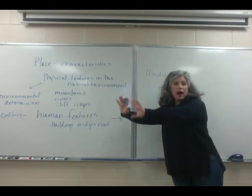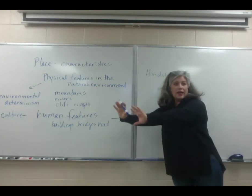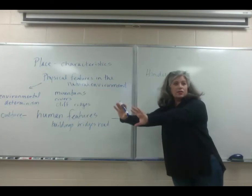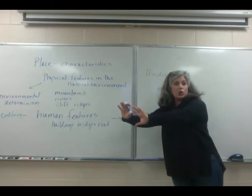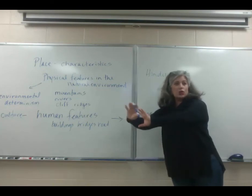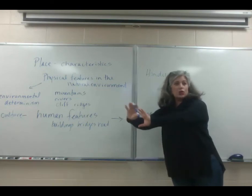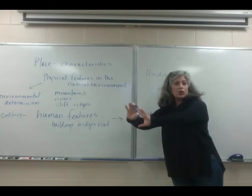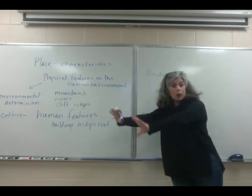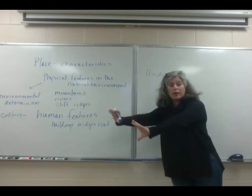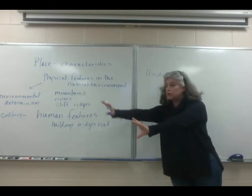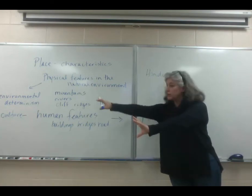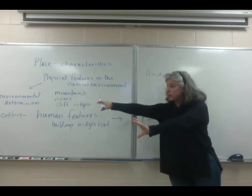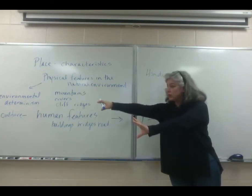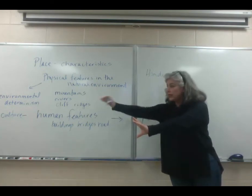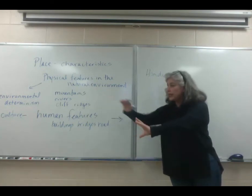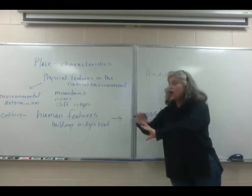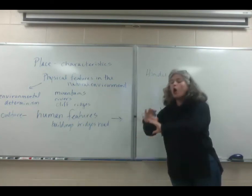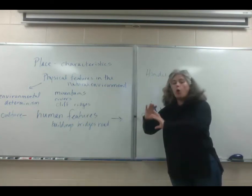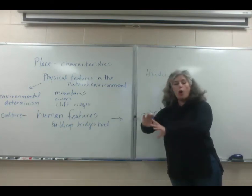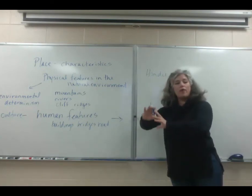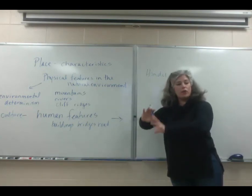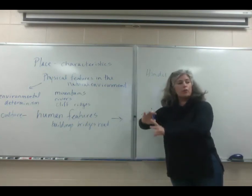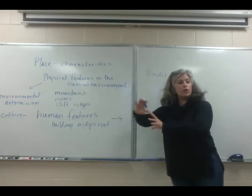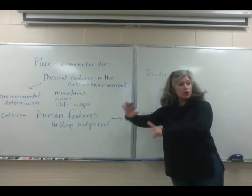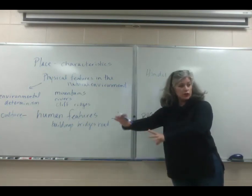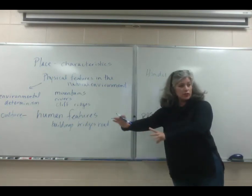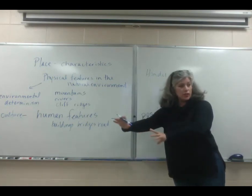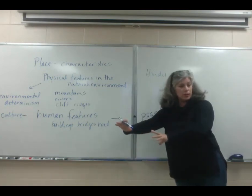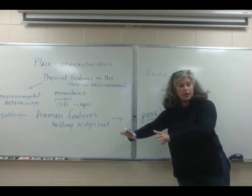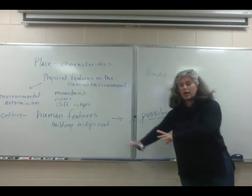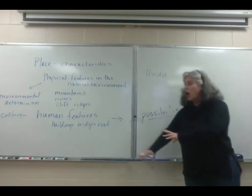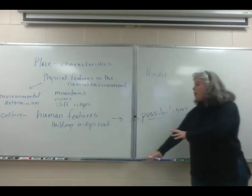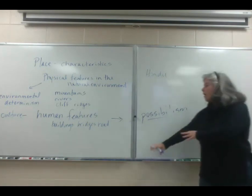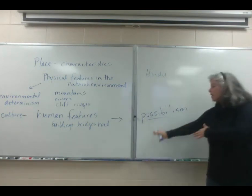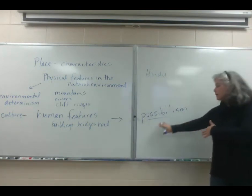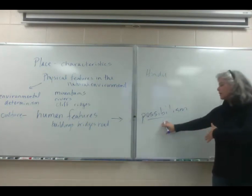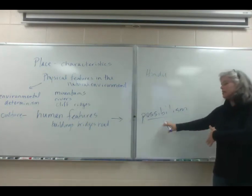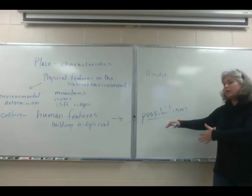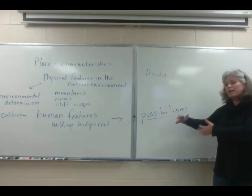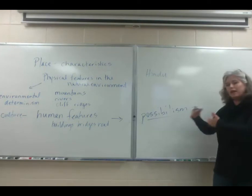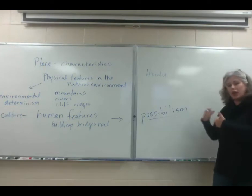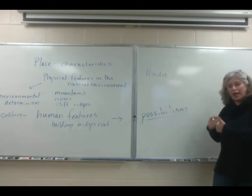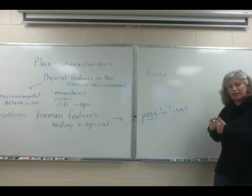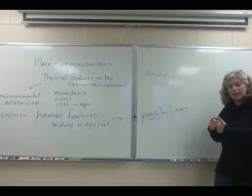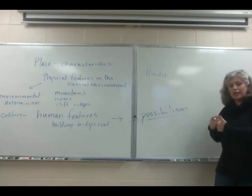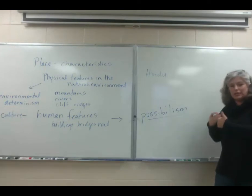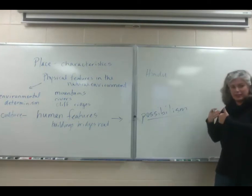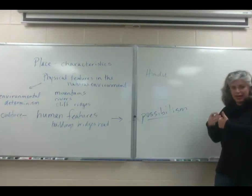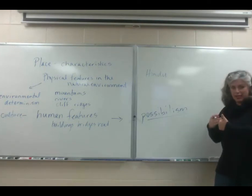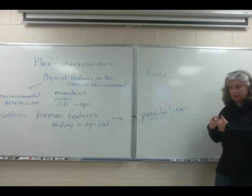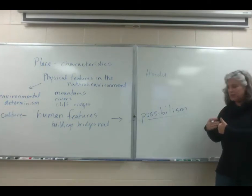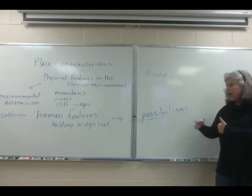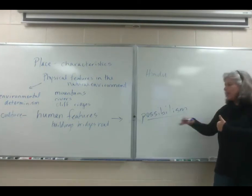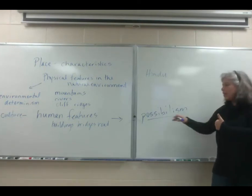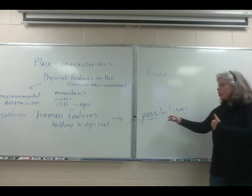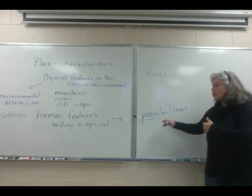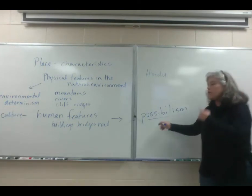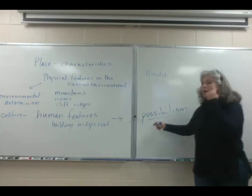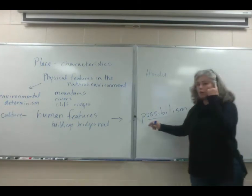defines or determines literally what human culture is going to be. Possibilism, on the other hand, says that human